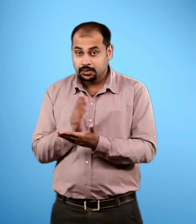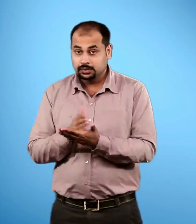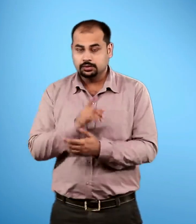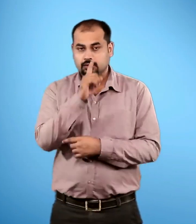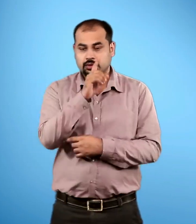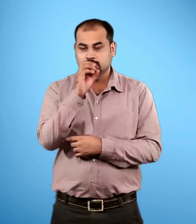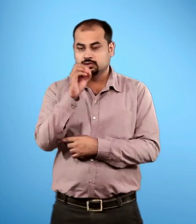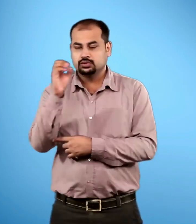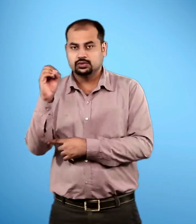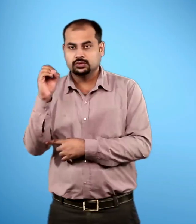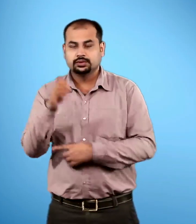Page 100.